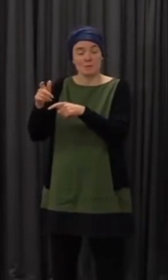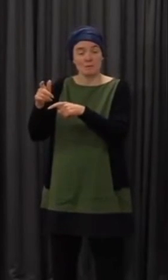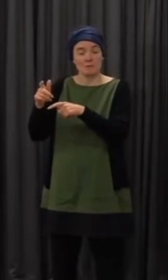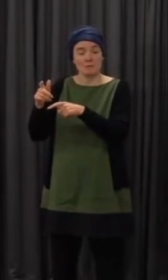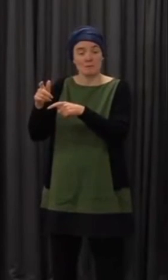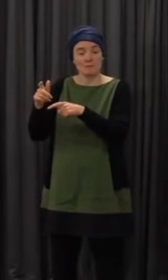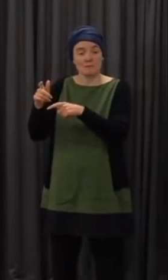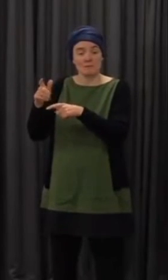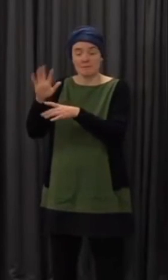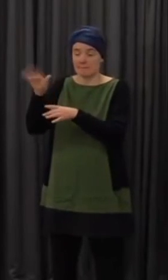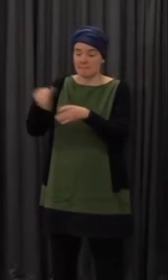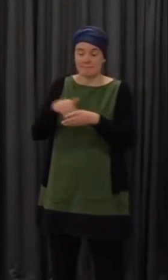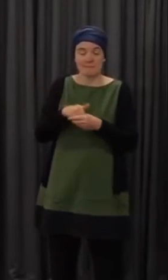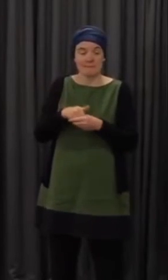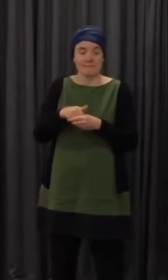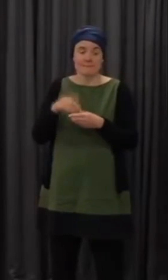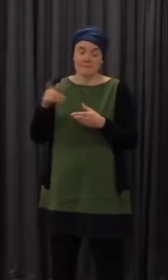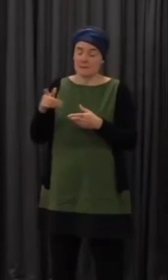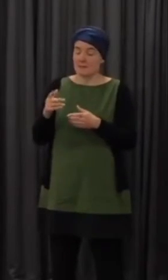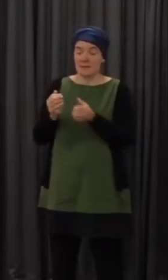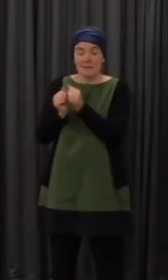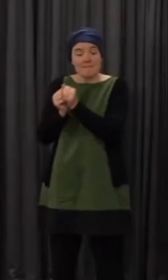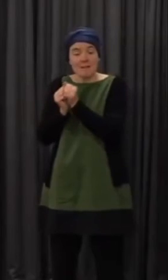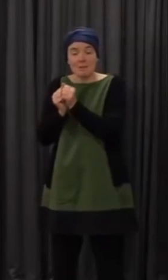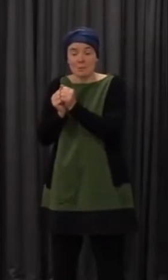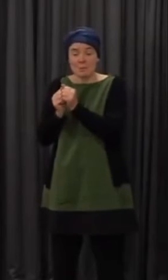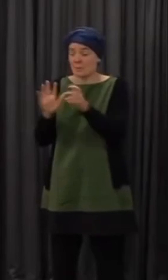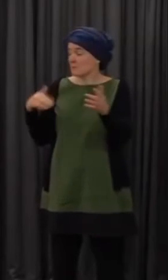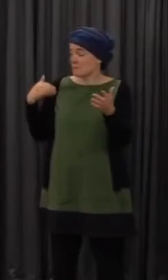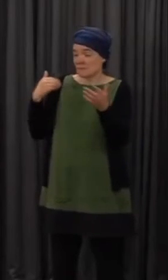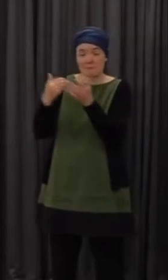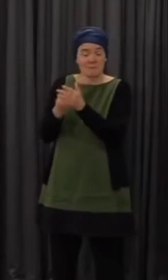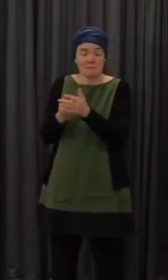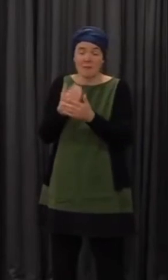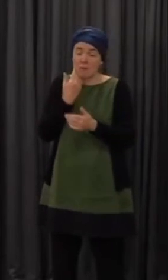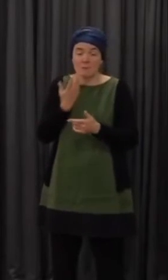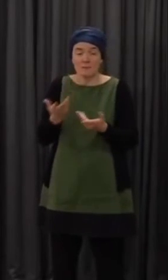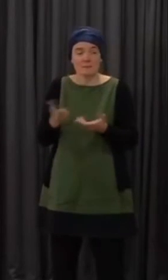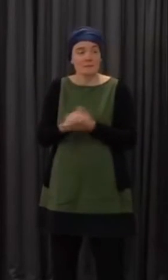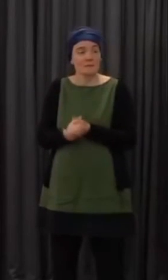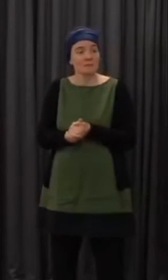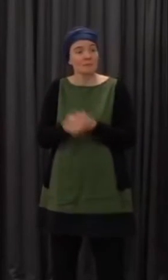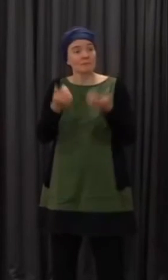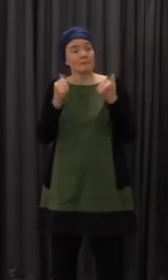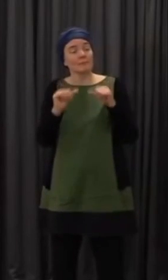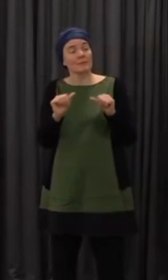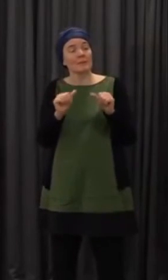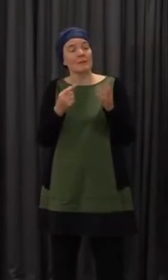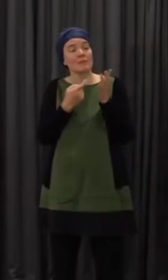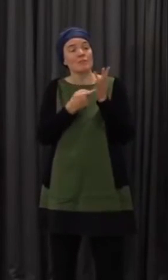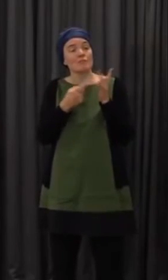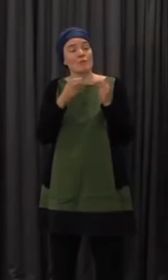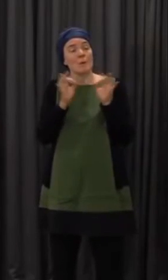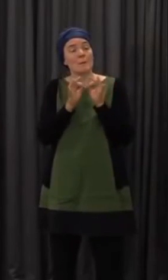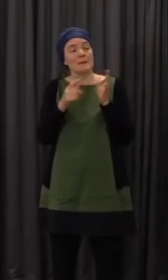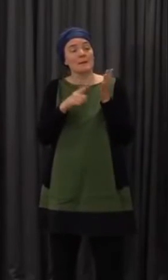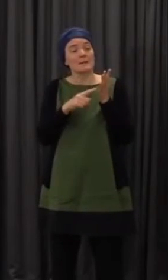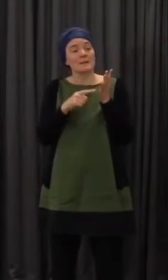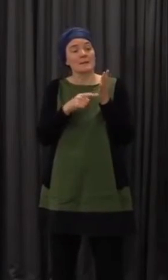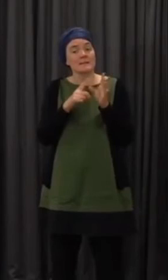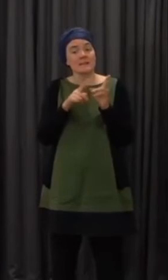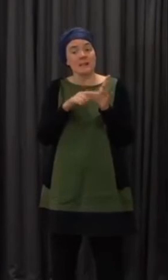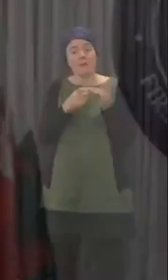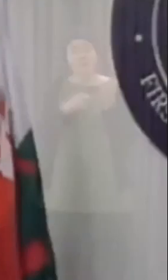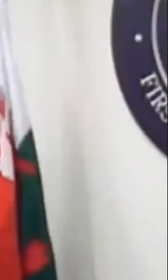have, the valued part that they play in the health service. Mark, thank you. I'll go to Rob Taylor of